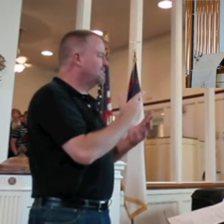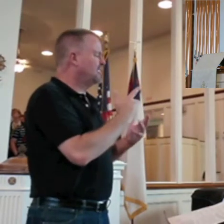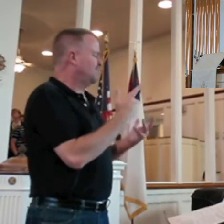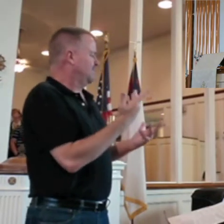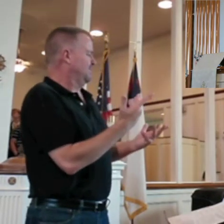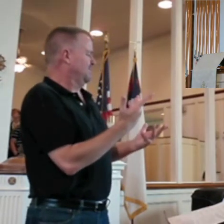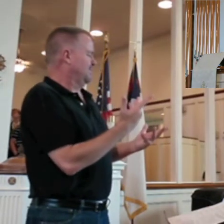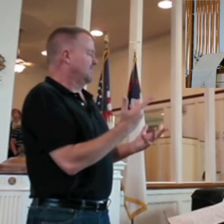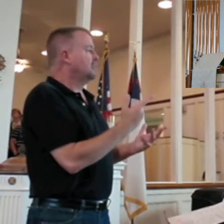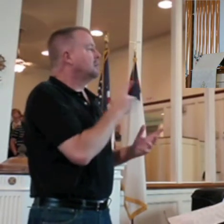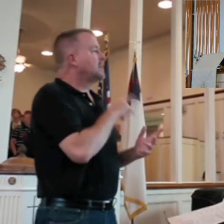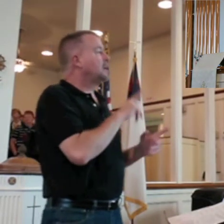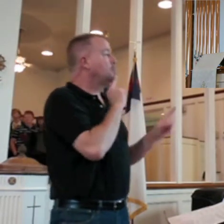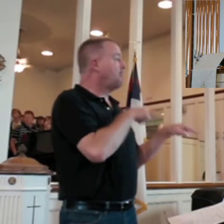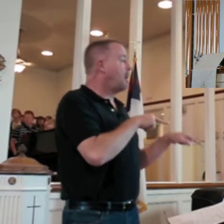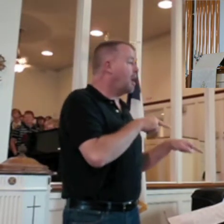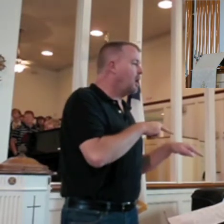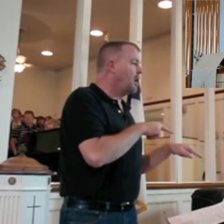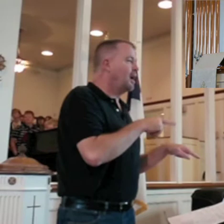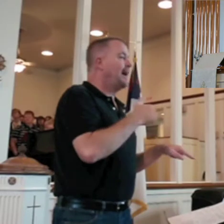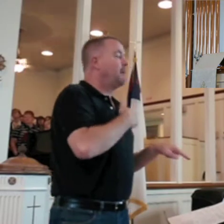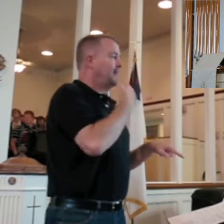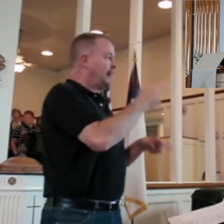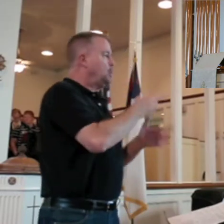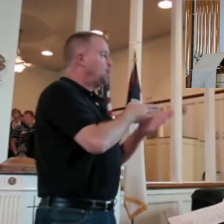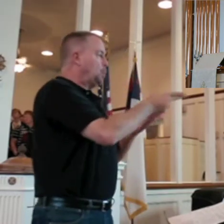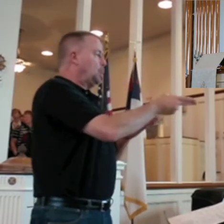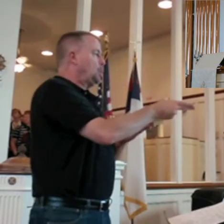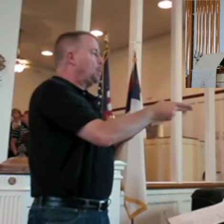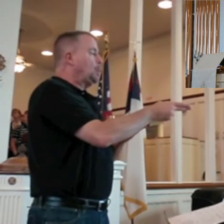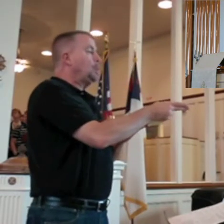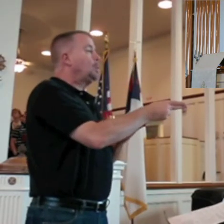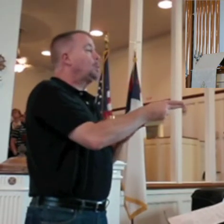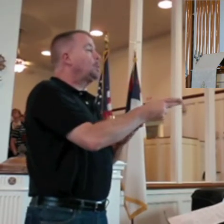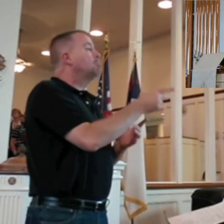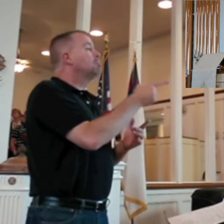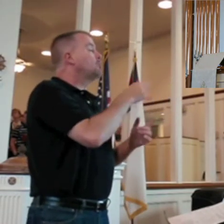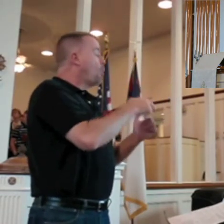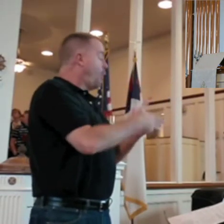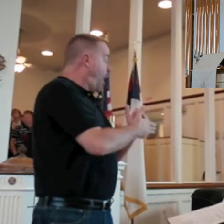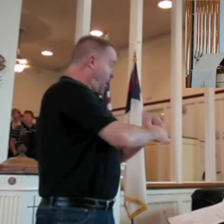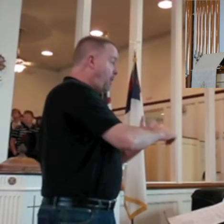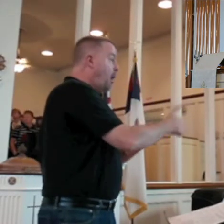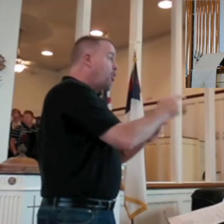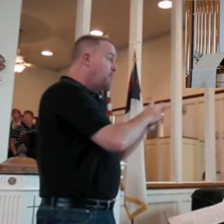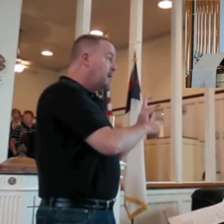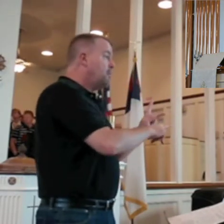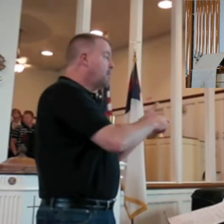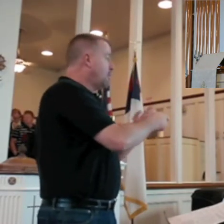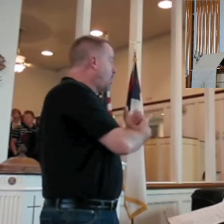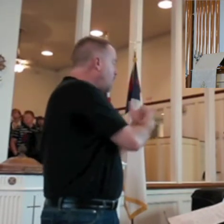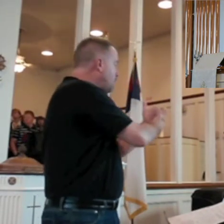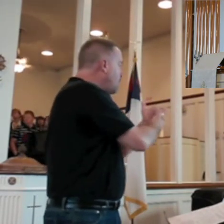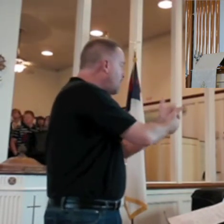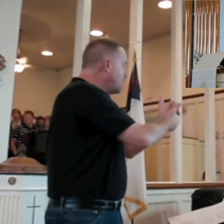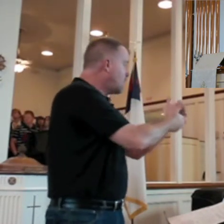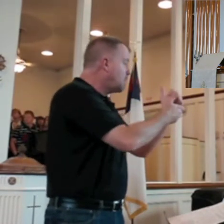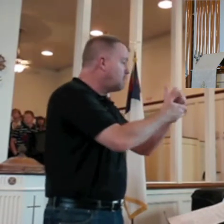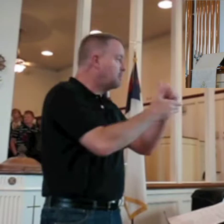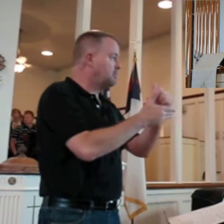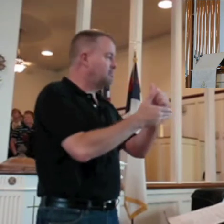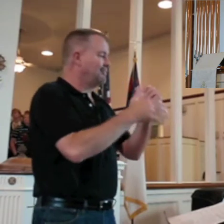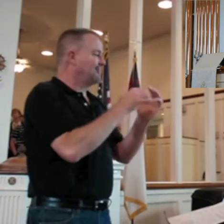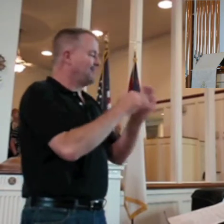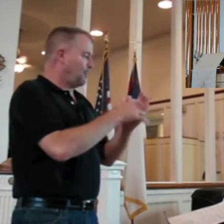and come to visit you? And the king will say, I'm telling you the solemn truth. Whenever you did one of those things to someone overlooked